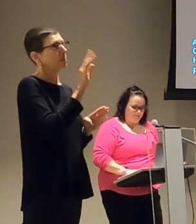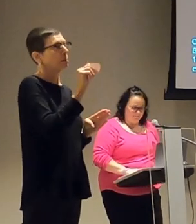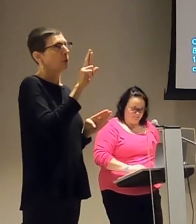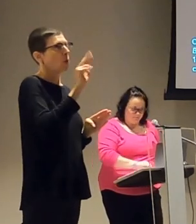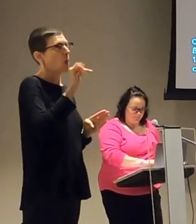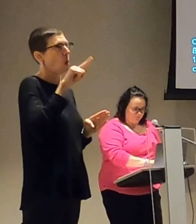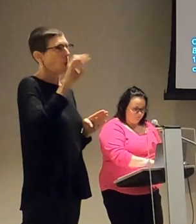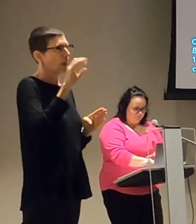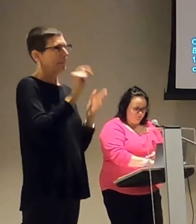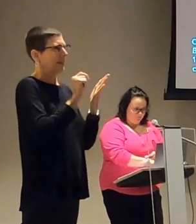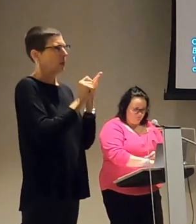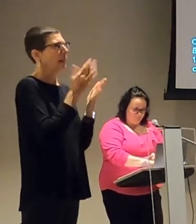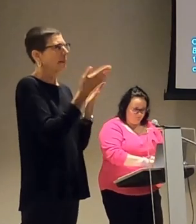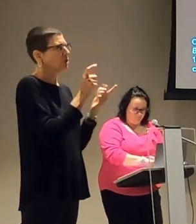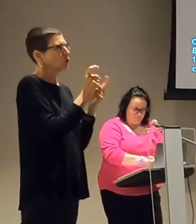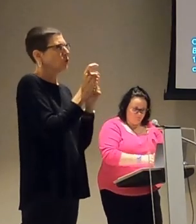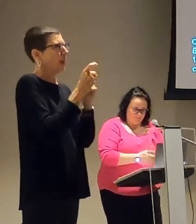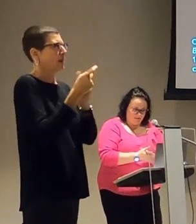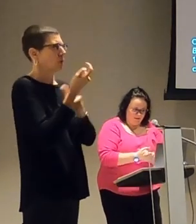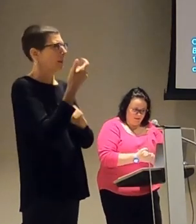a little.